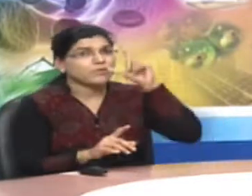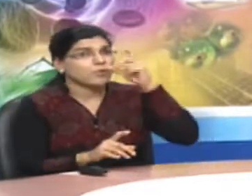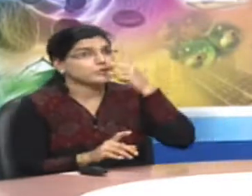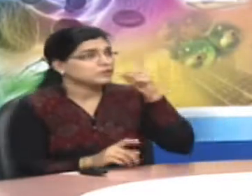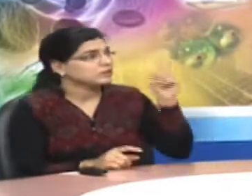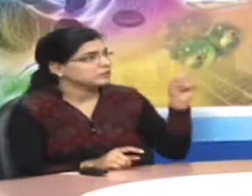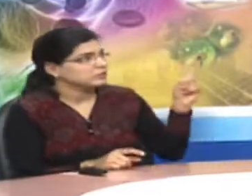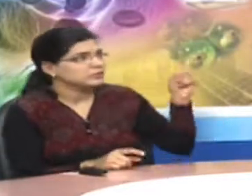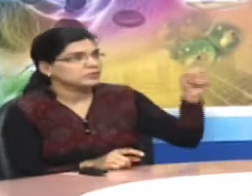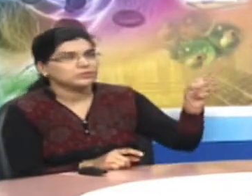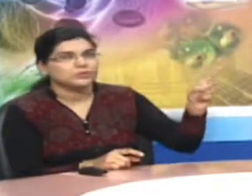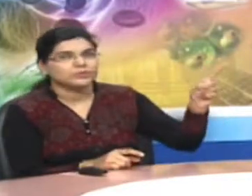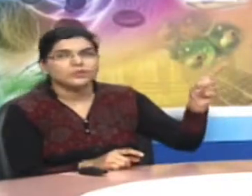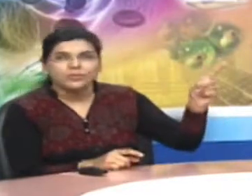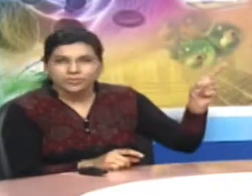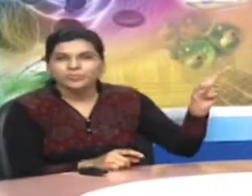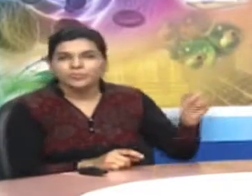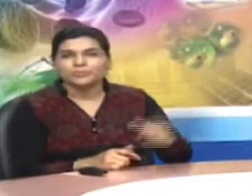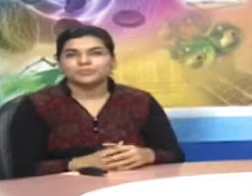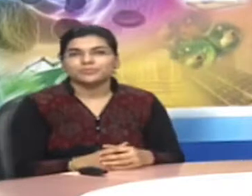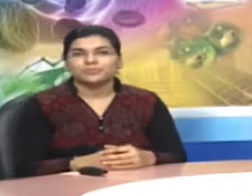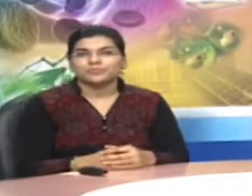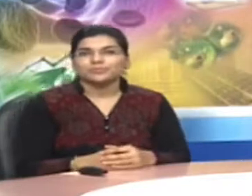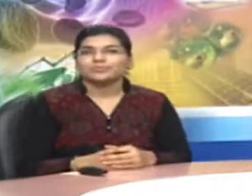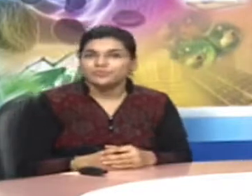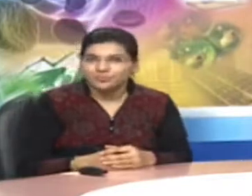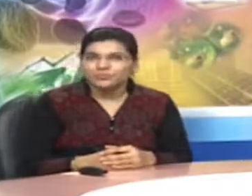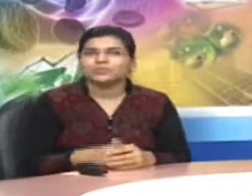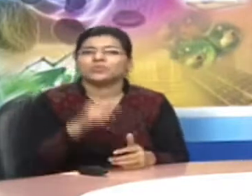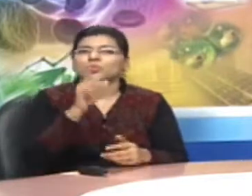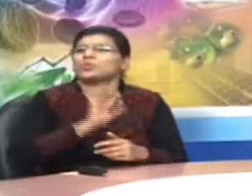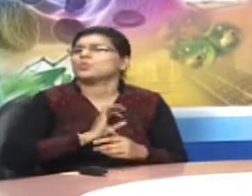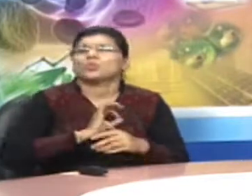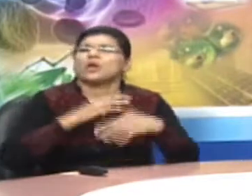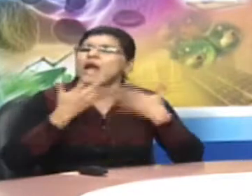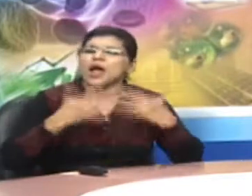your presentation catchy looking and beautiful.